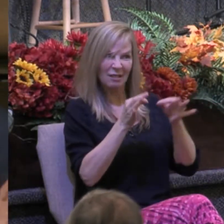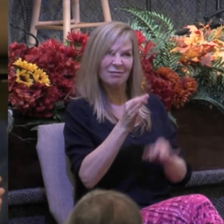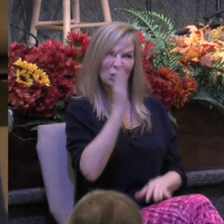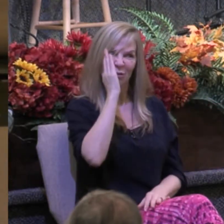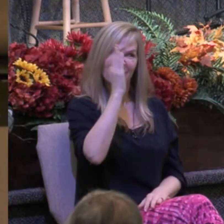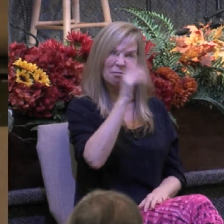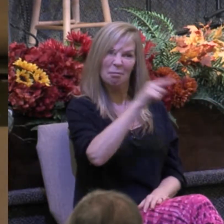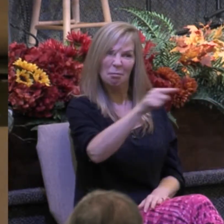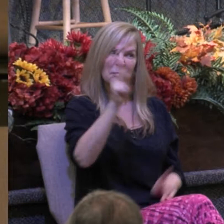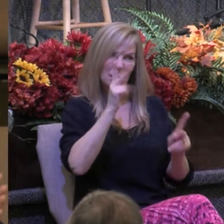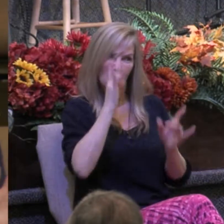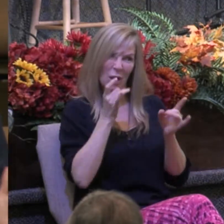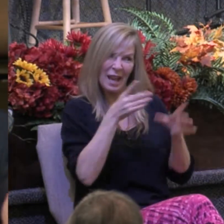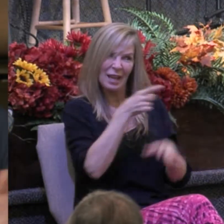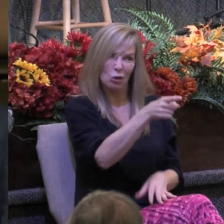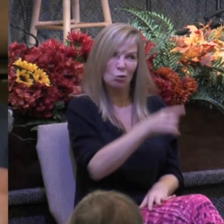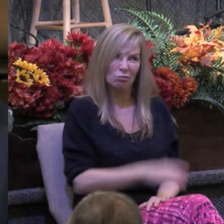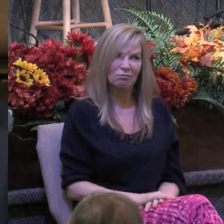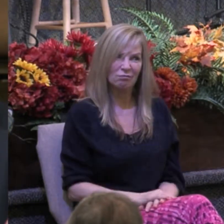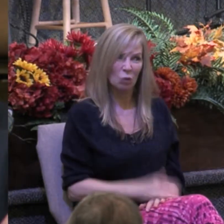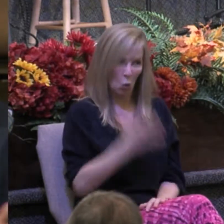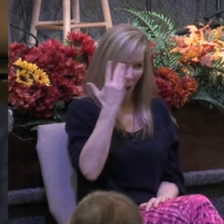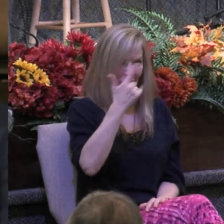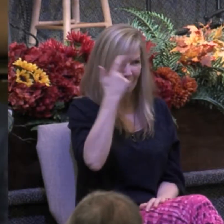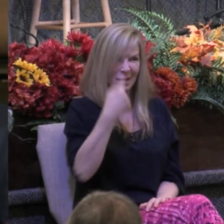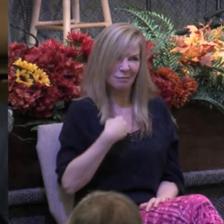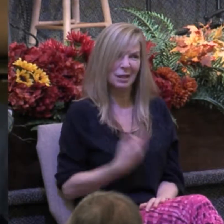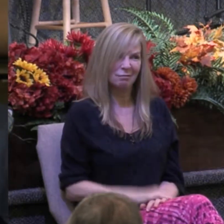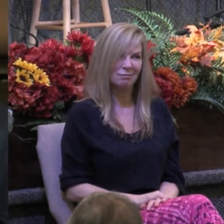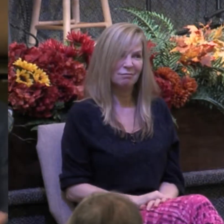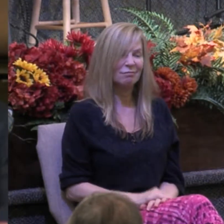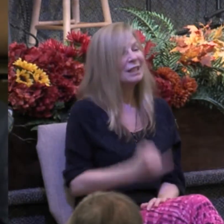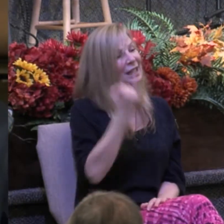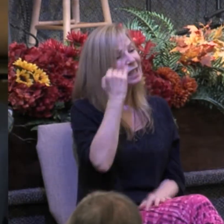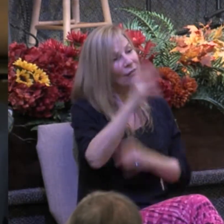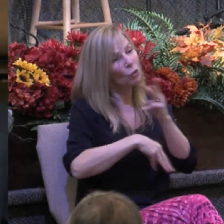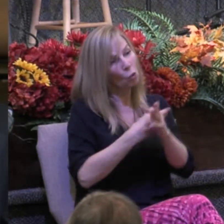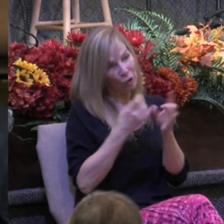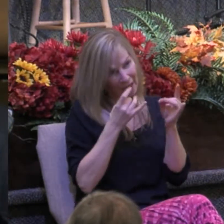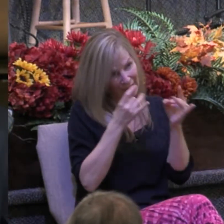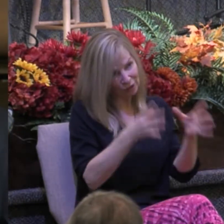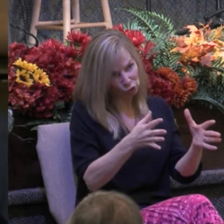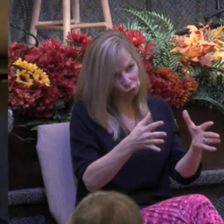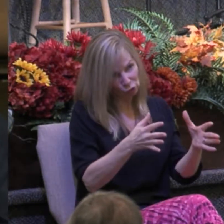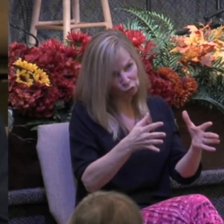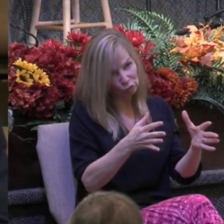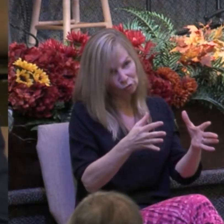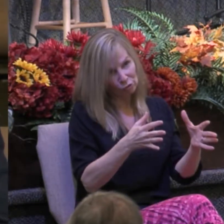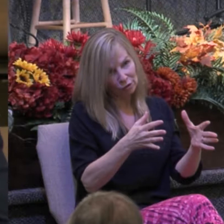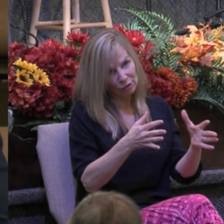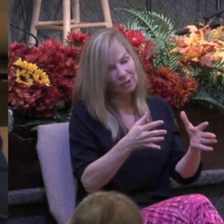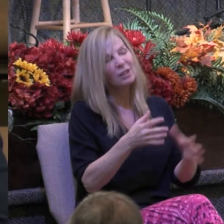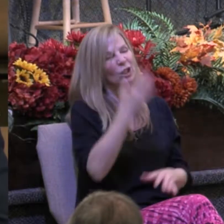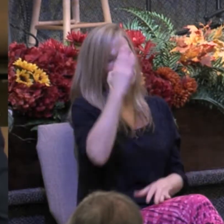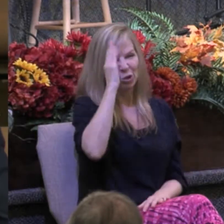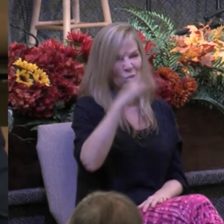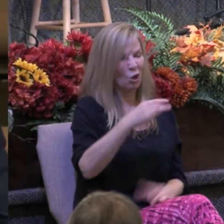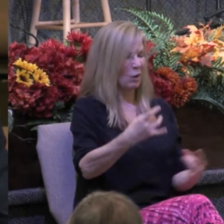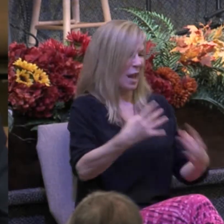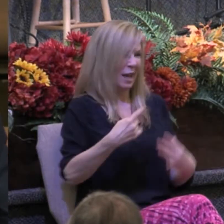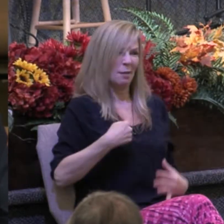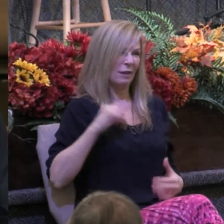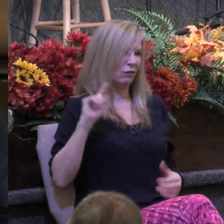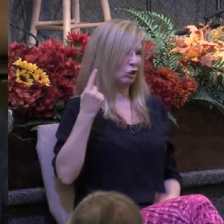hated by people because of me. He said, if the world hates you, the thought here is, since the world hates you, you know that it has hated